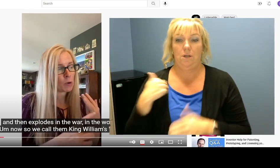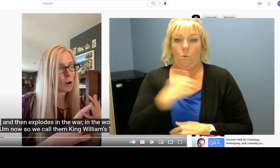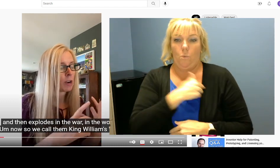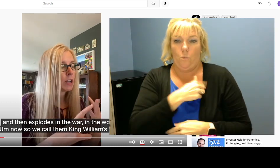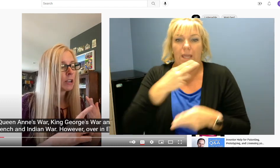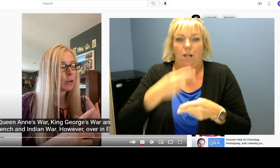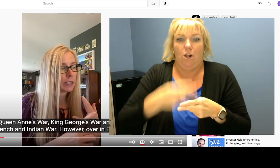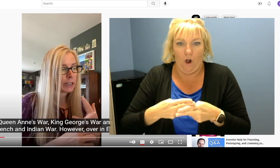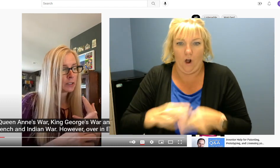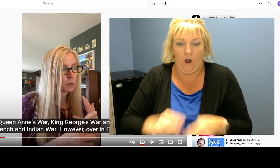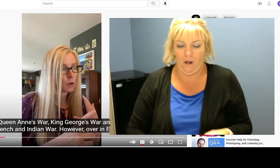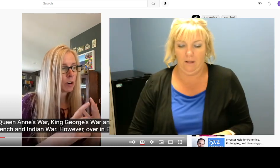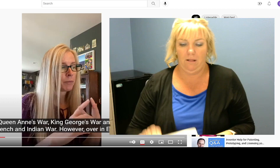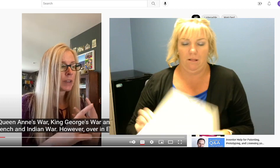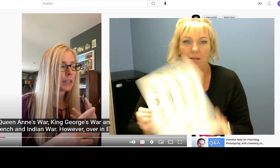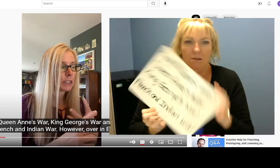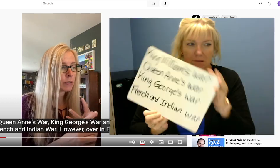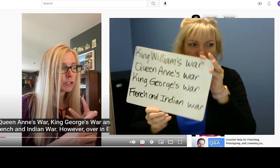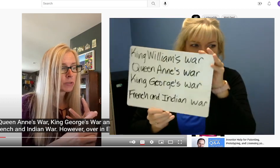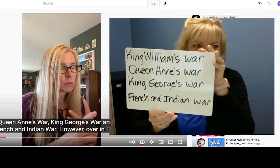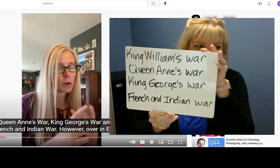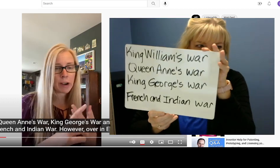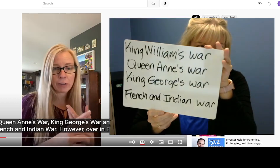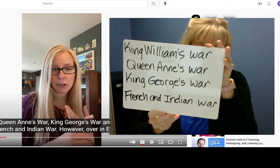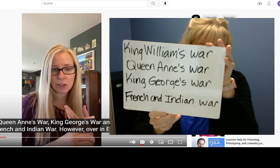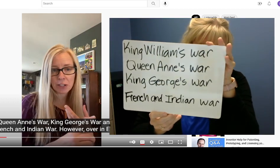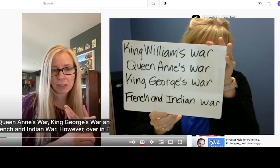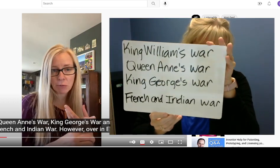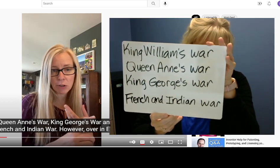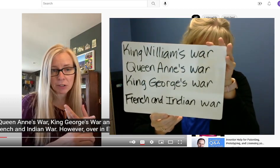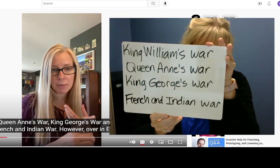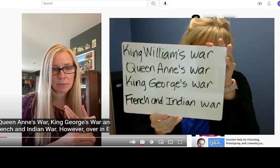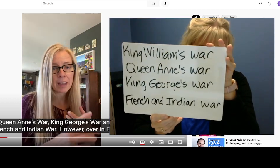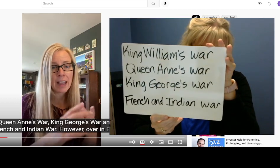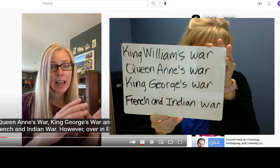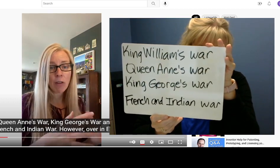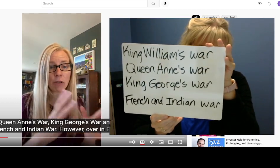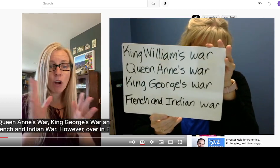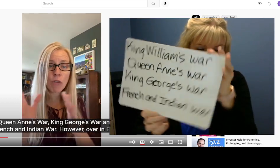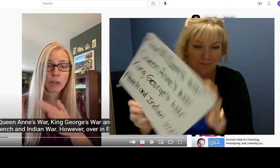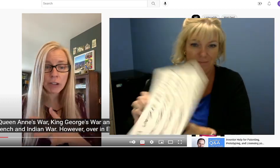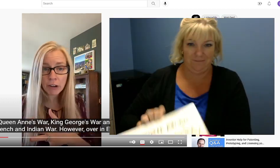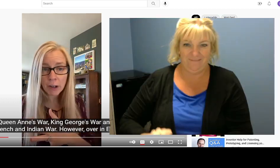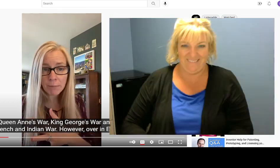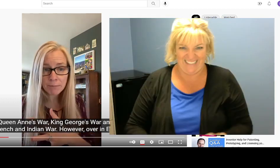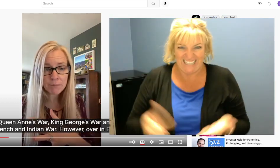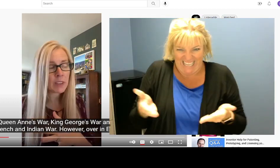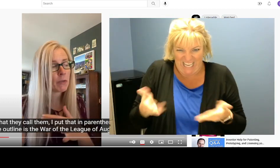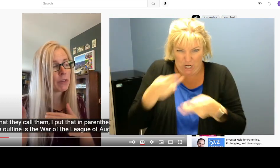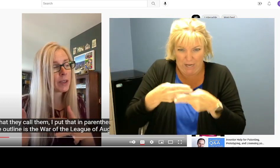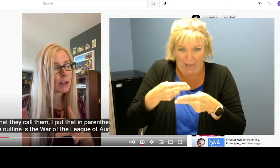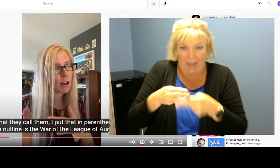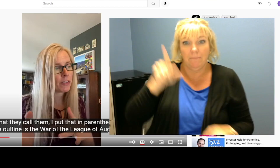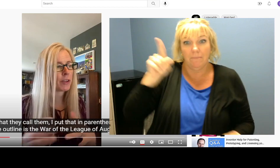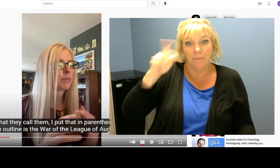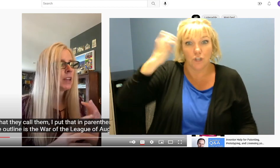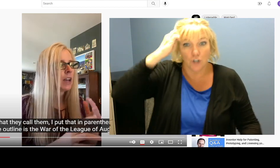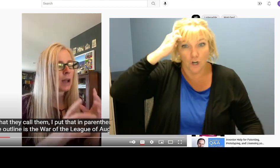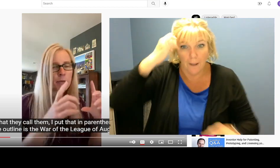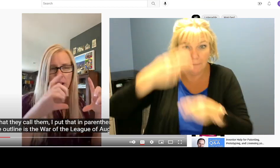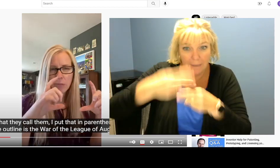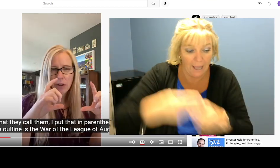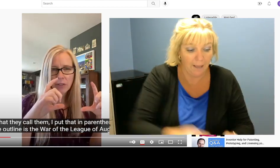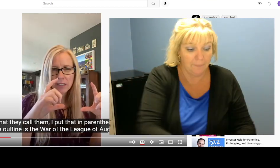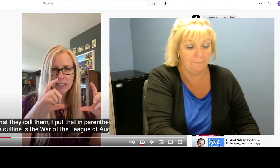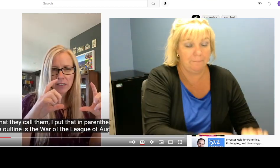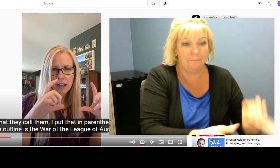William's War, Queen Anne's War, King George's War, and the French and Indian Wars. However, over in Europe, what they call them, I